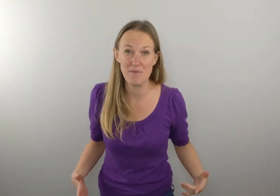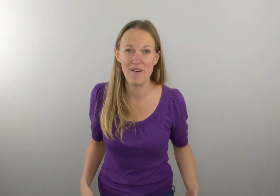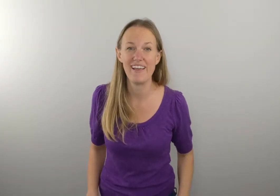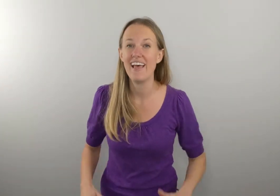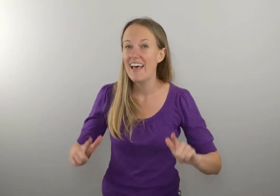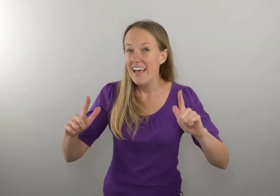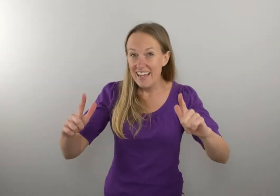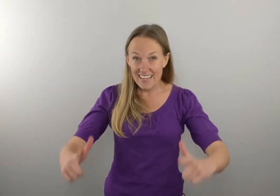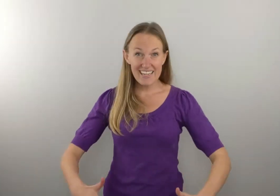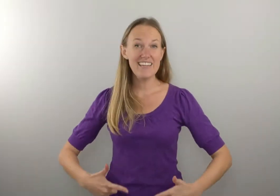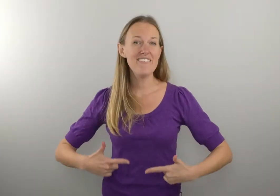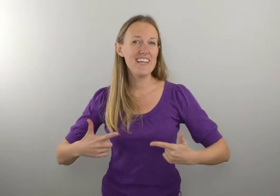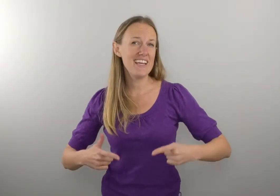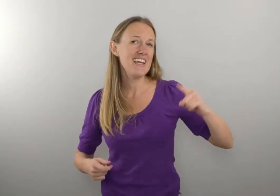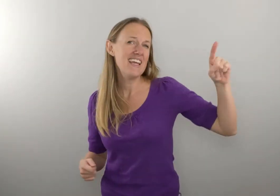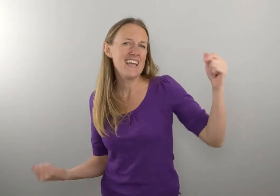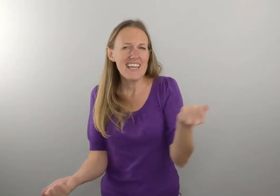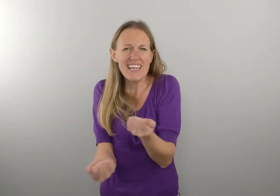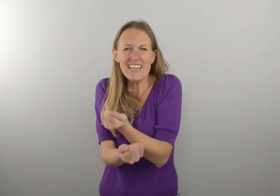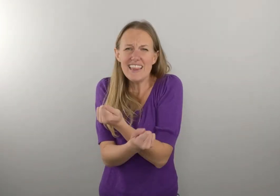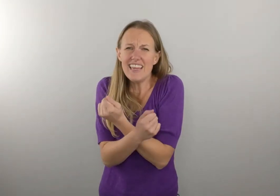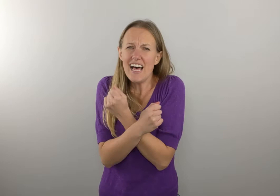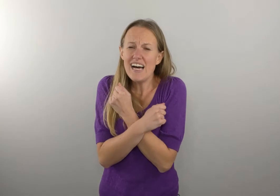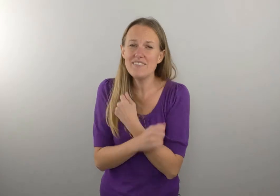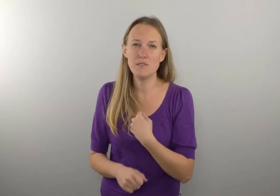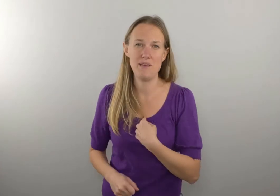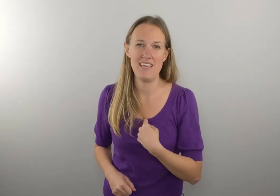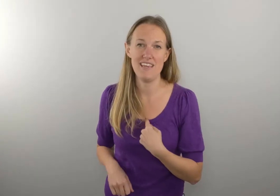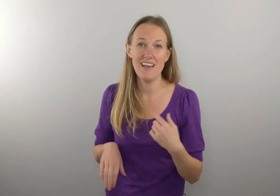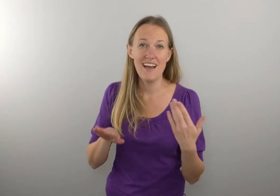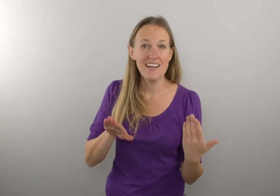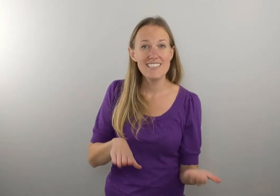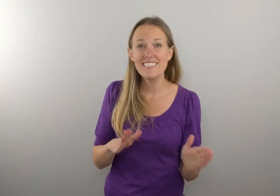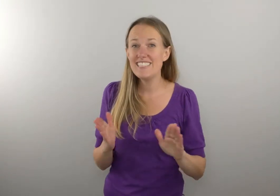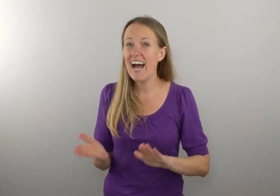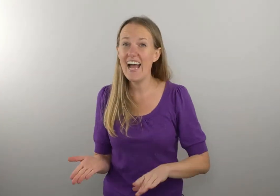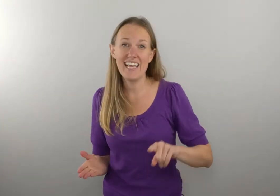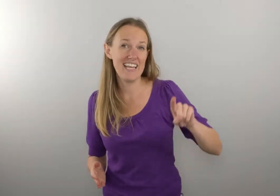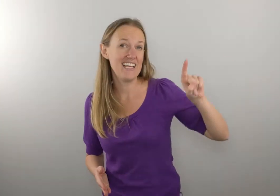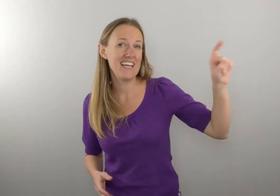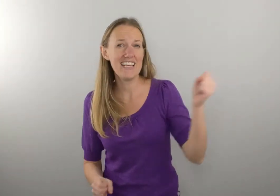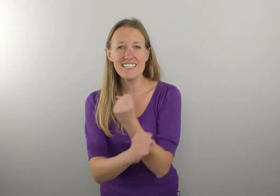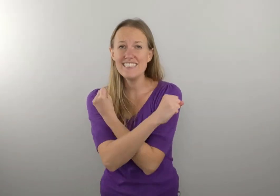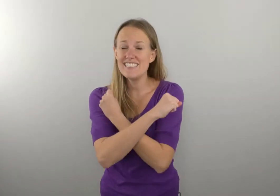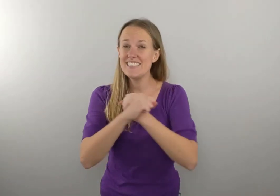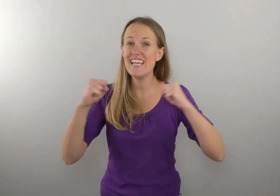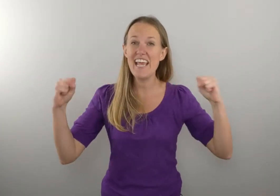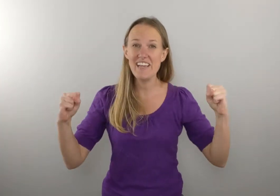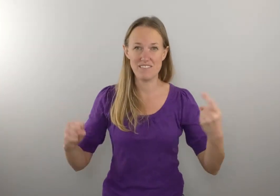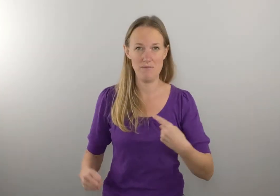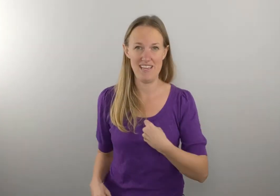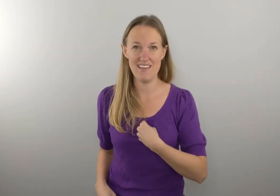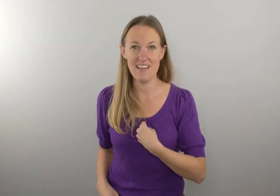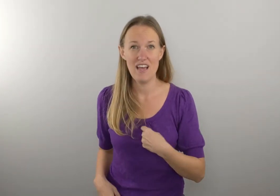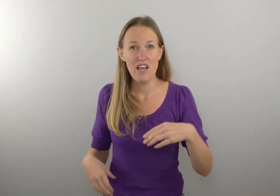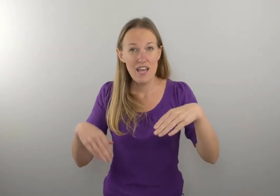going. Living, he loved me. Dying, he saved me.